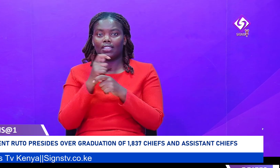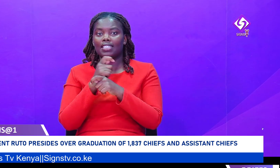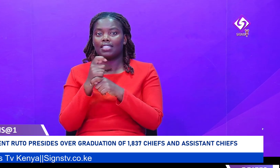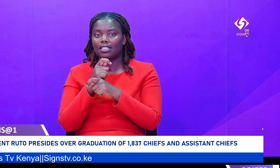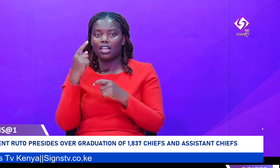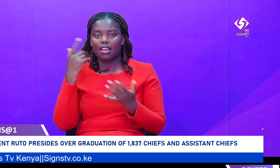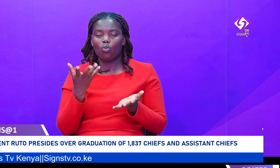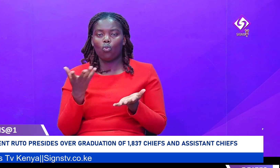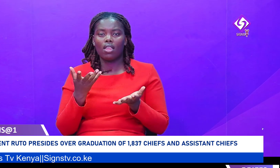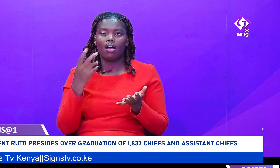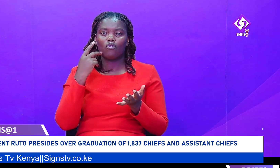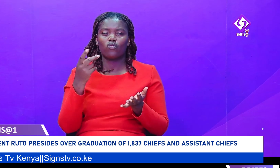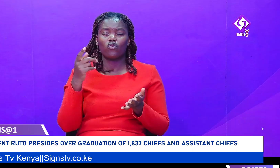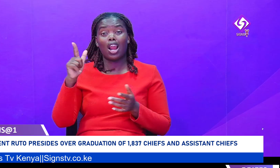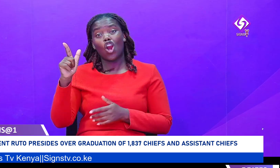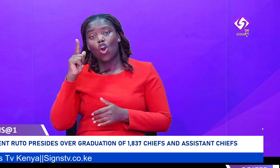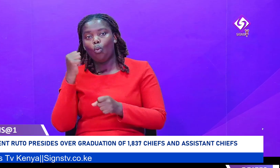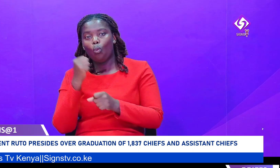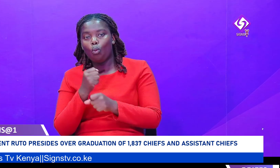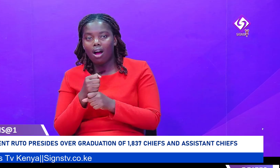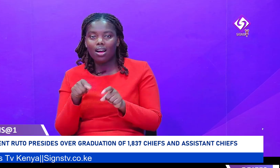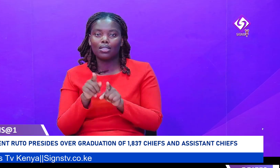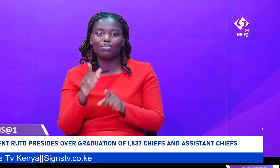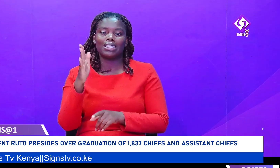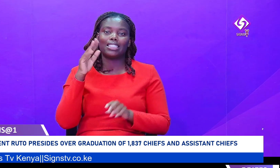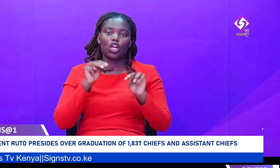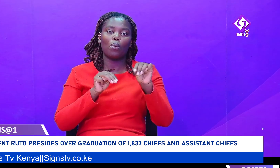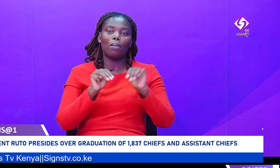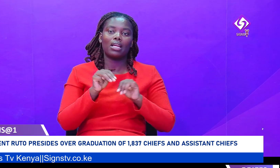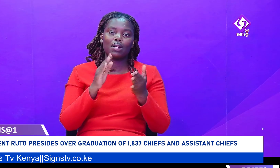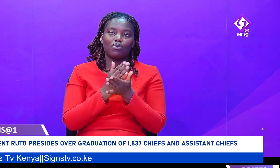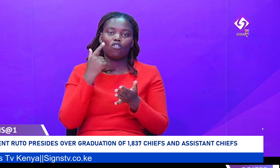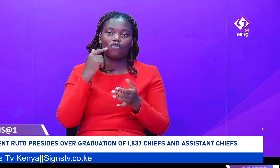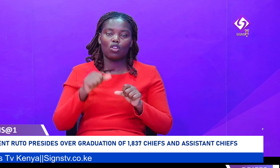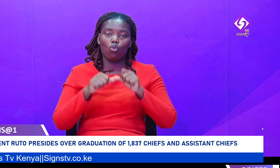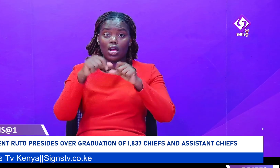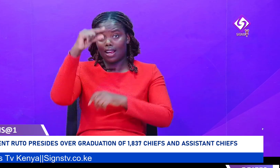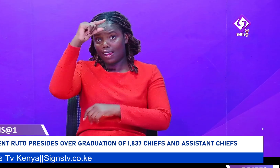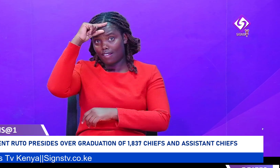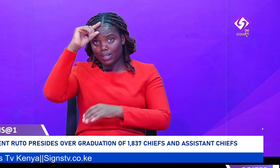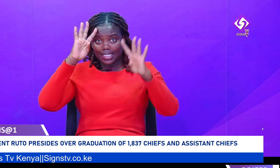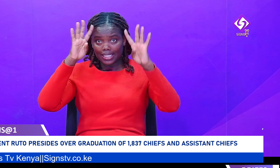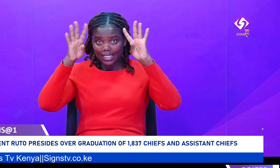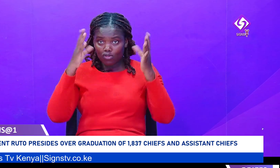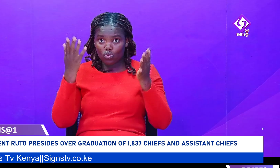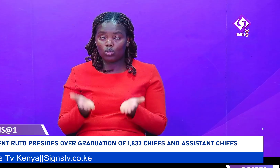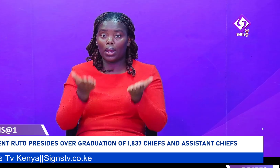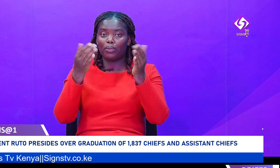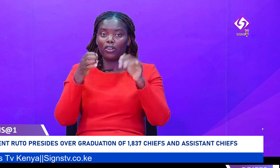The officers complete training in induction, paralegal work, and security management